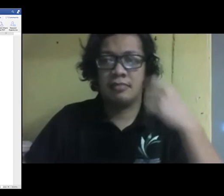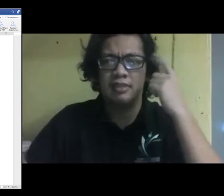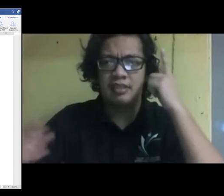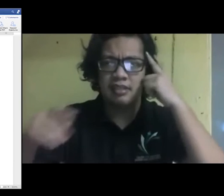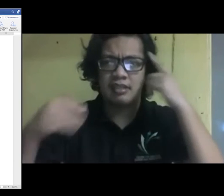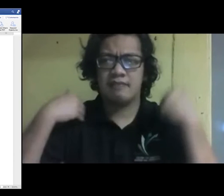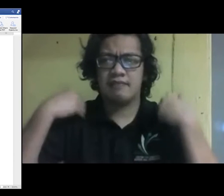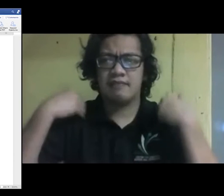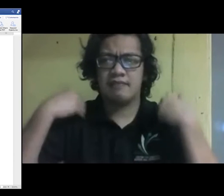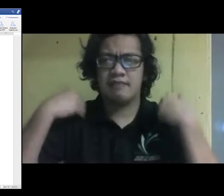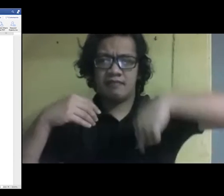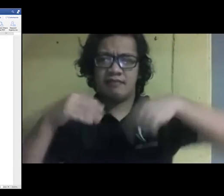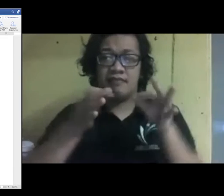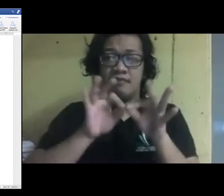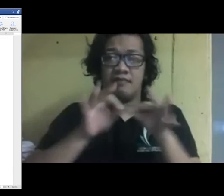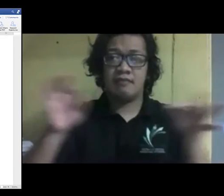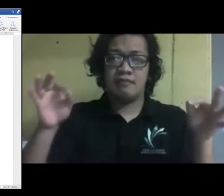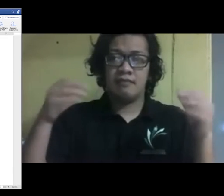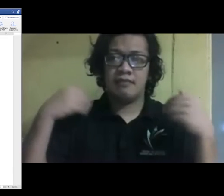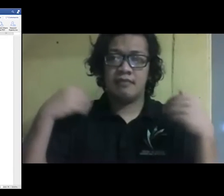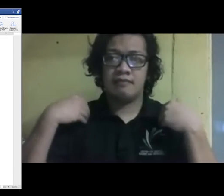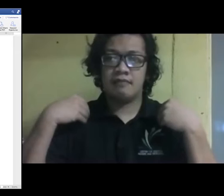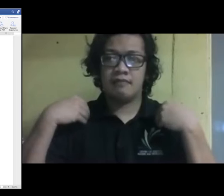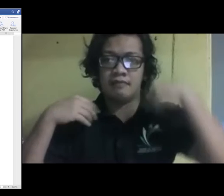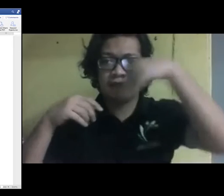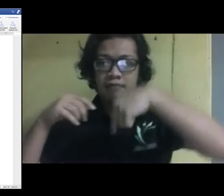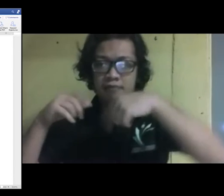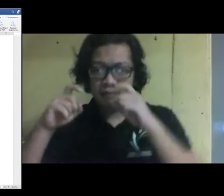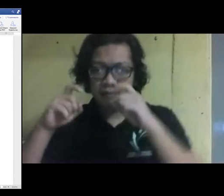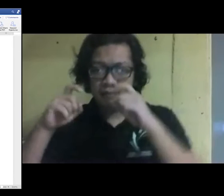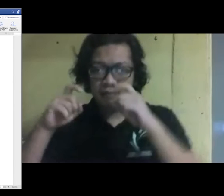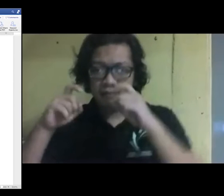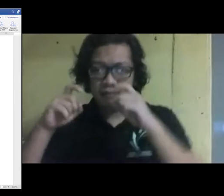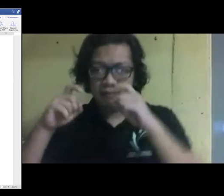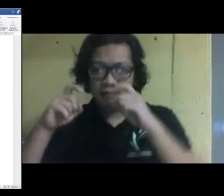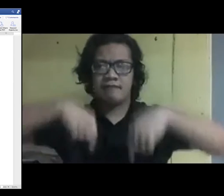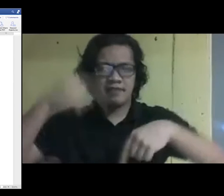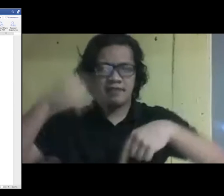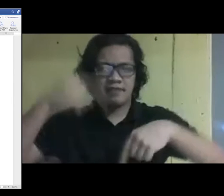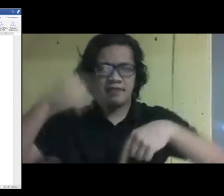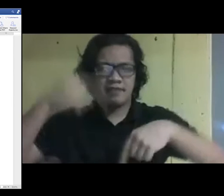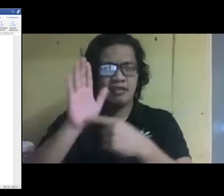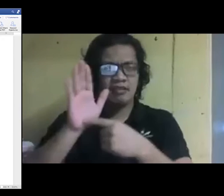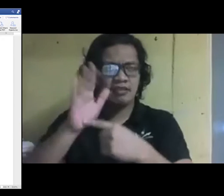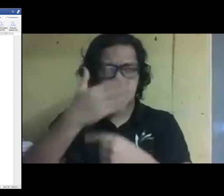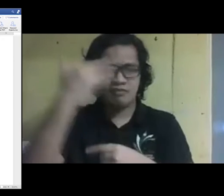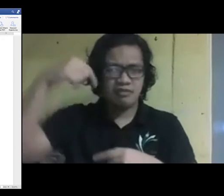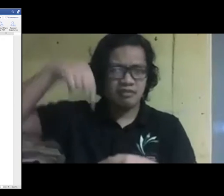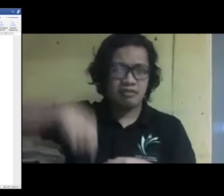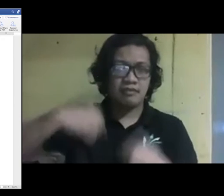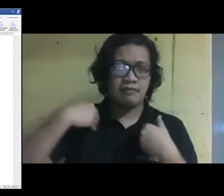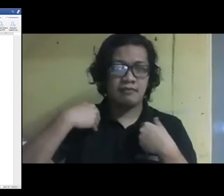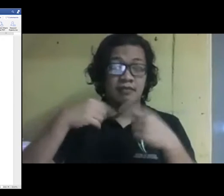Okay, Uh, Sir, sorry, spotlighted. In a sentence, in the example, I believe we